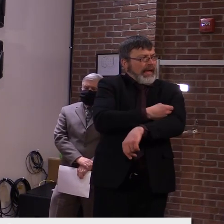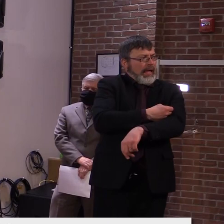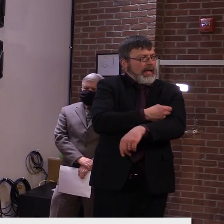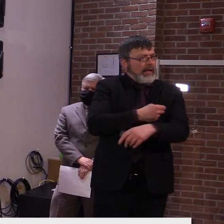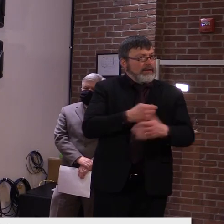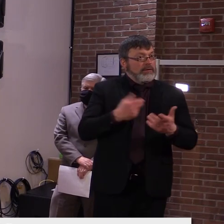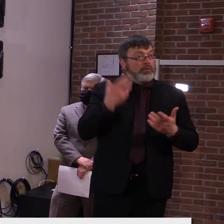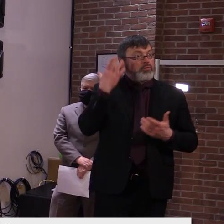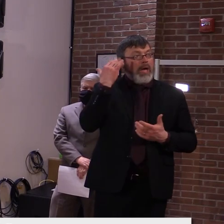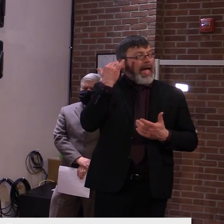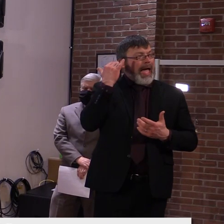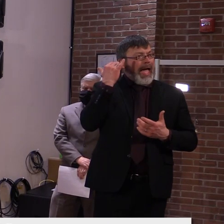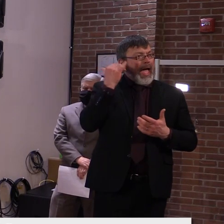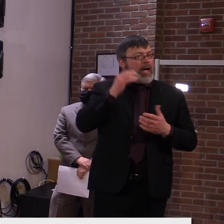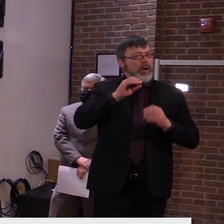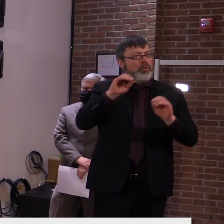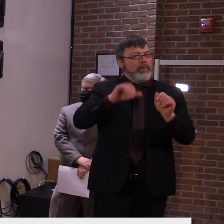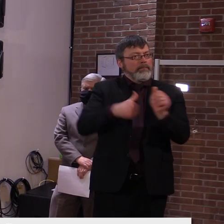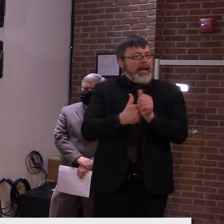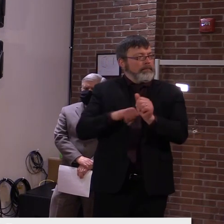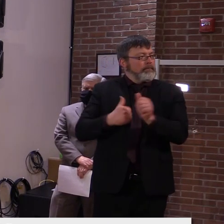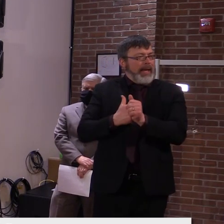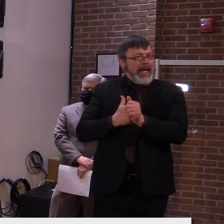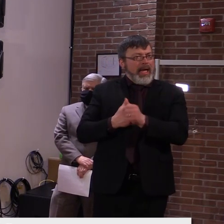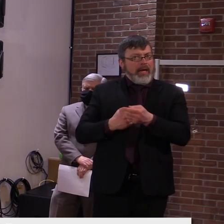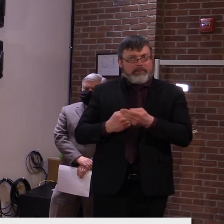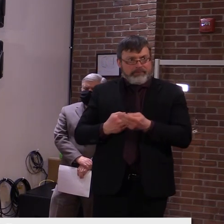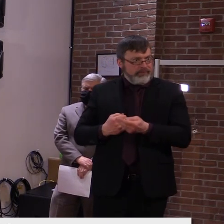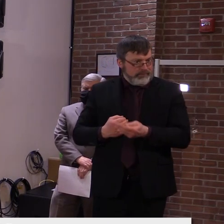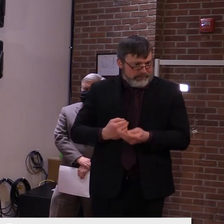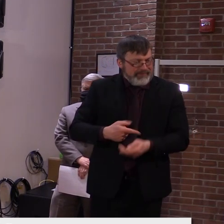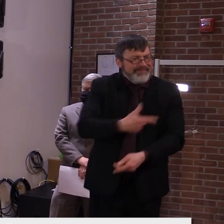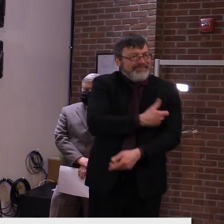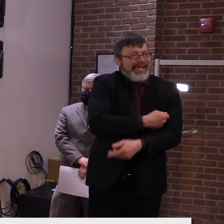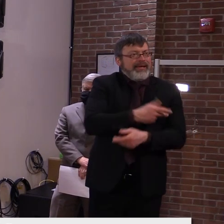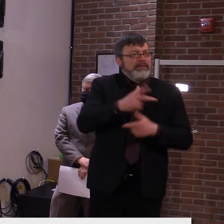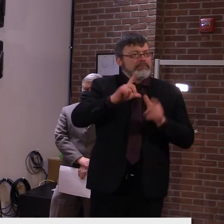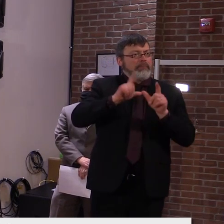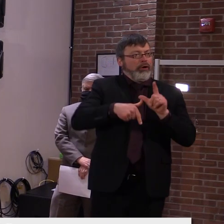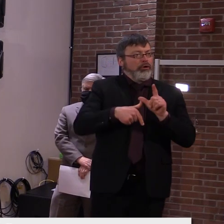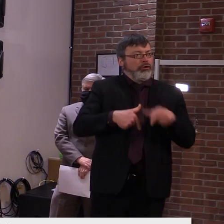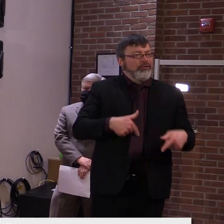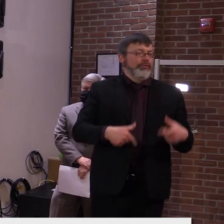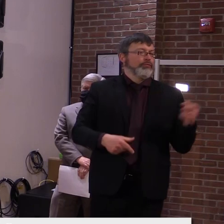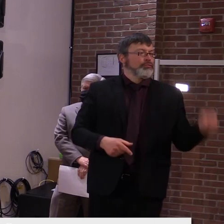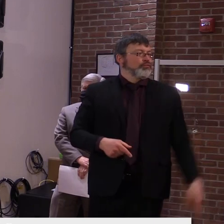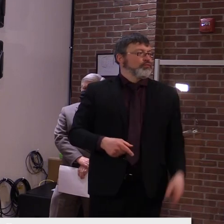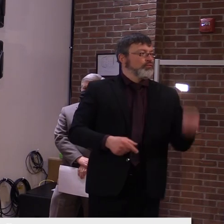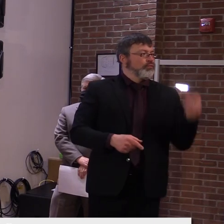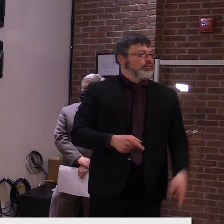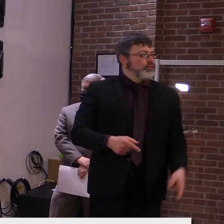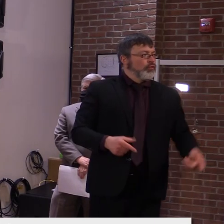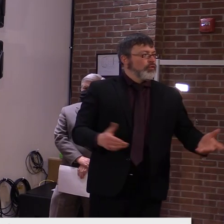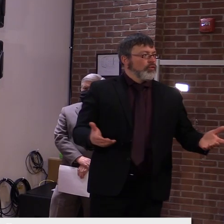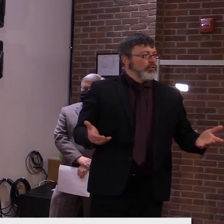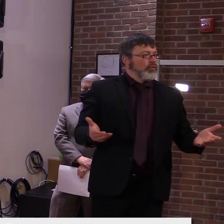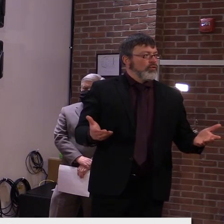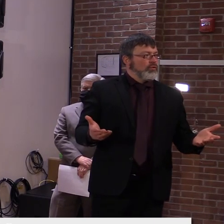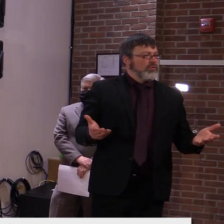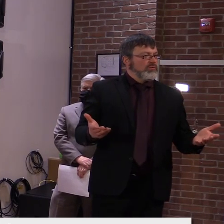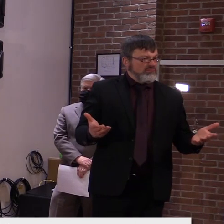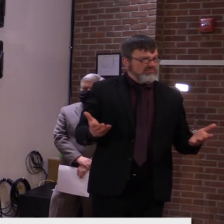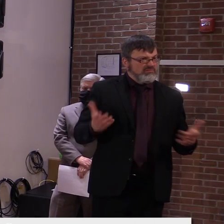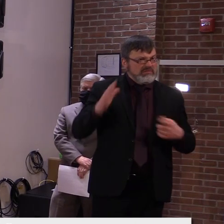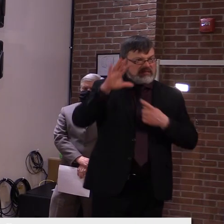or sort of a mechanism to get those 99 doses into arms quickly. Is